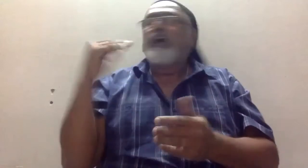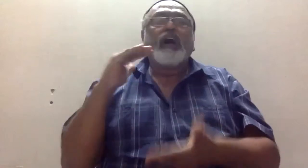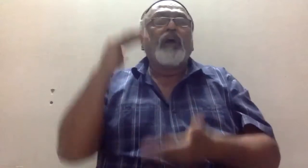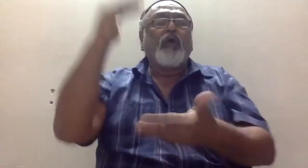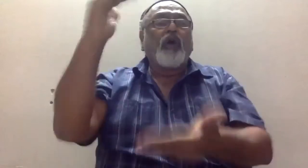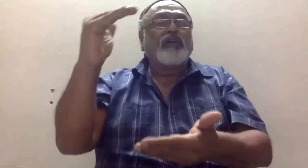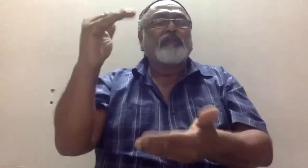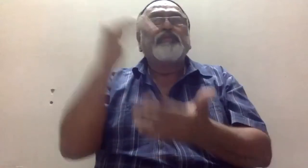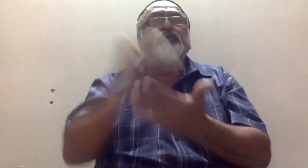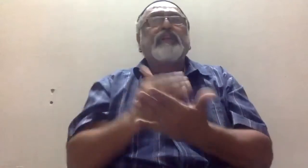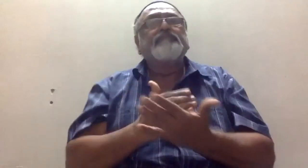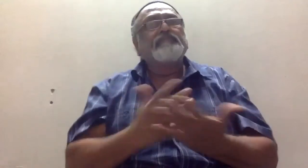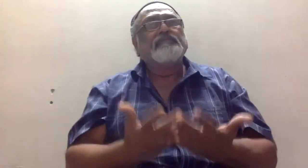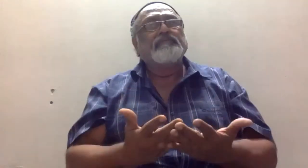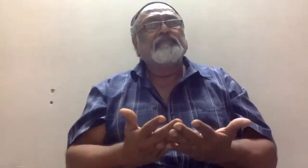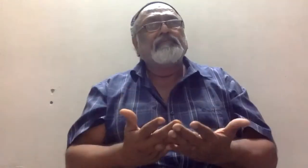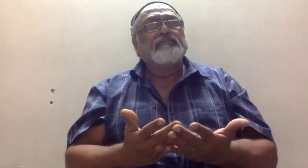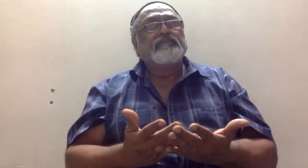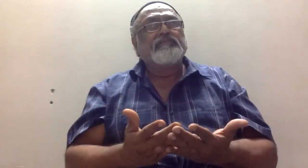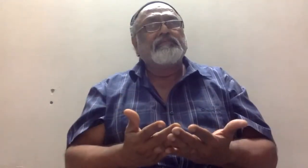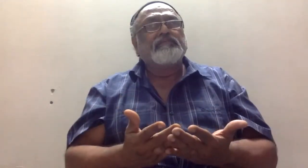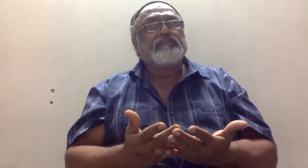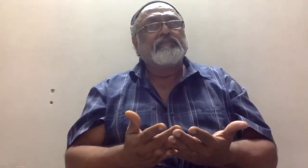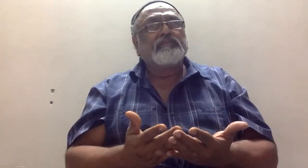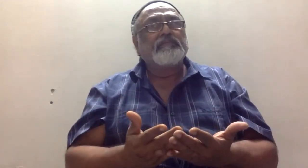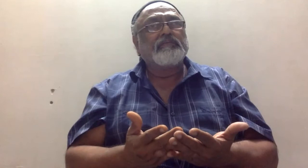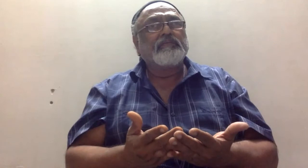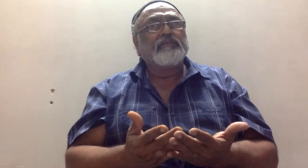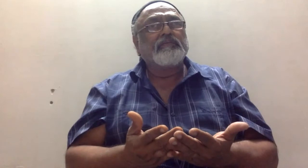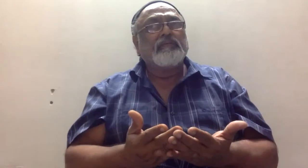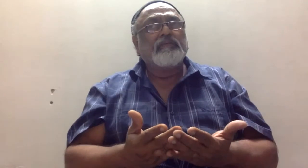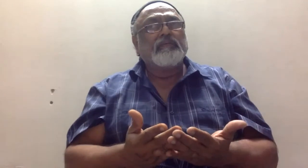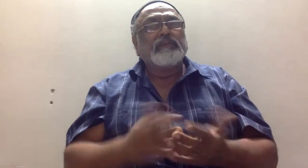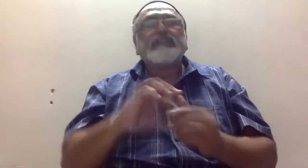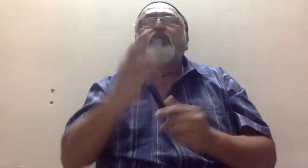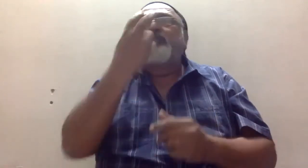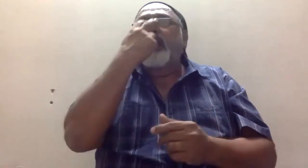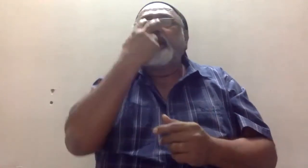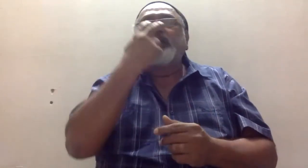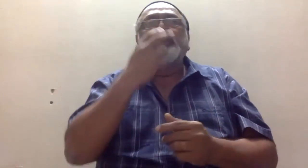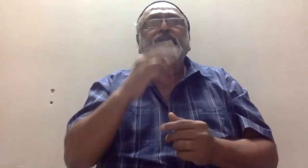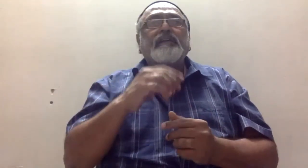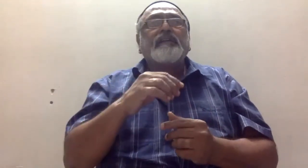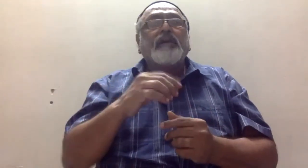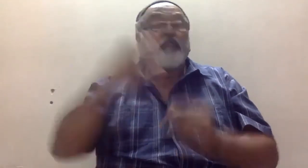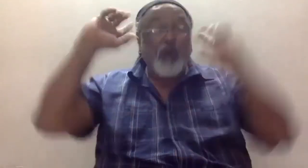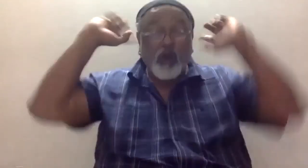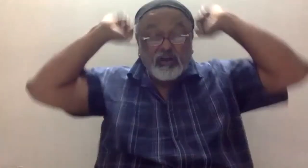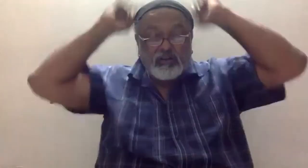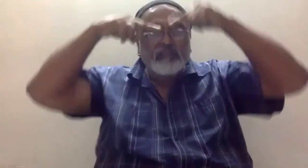where somebody's baldness was made fun of, and you saw what happened in the Oscar stage.